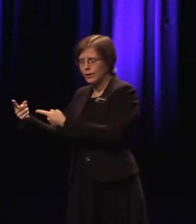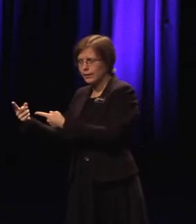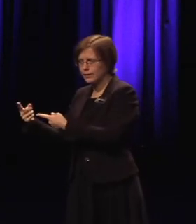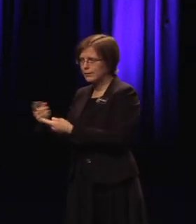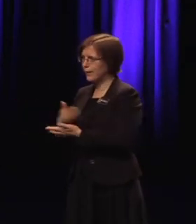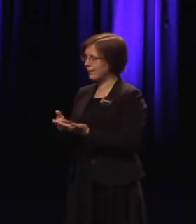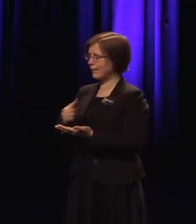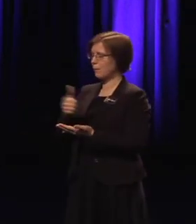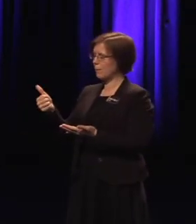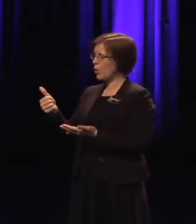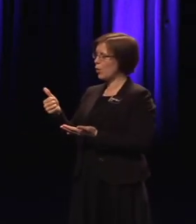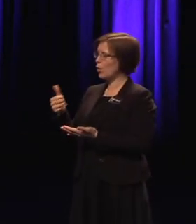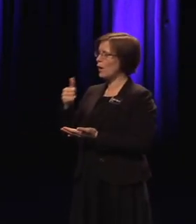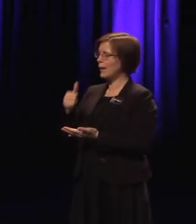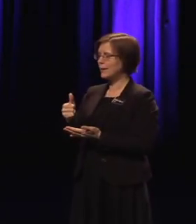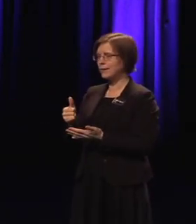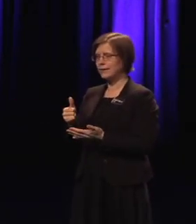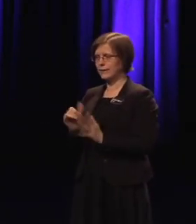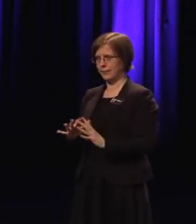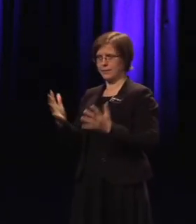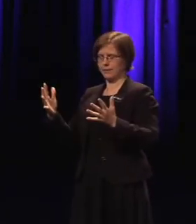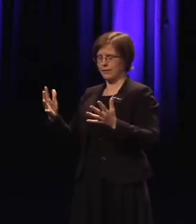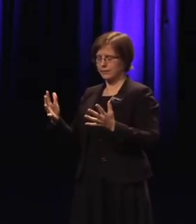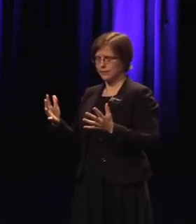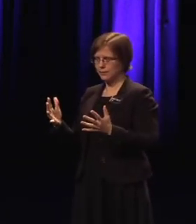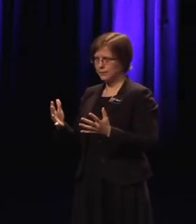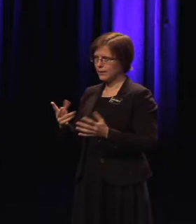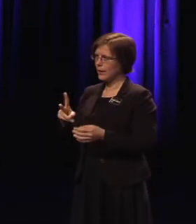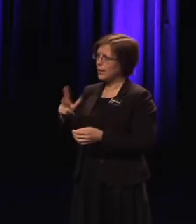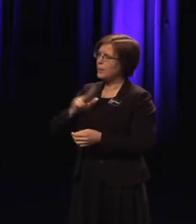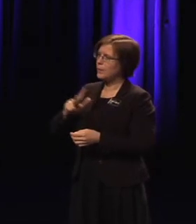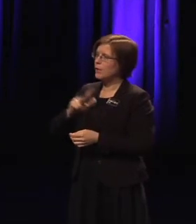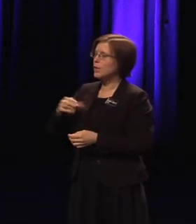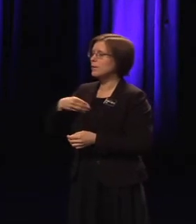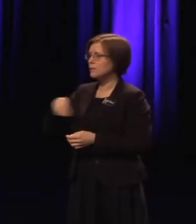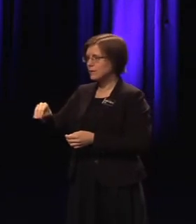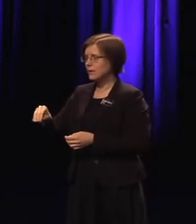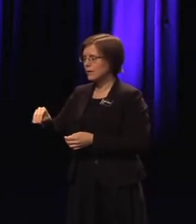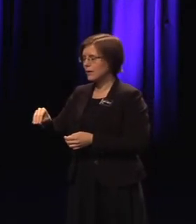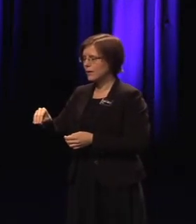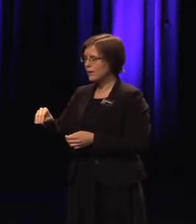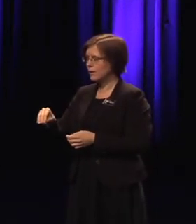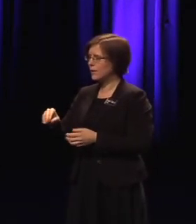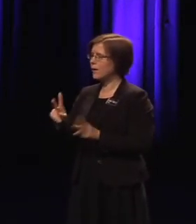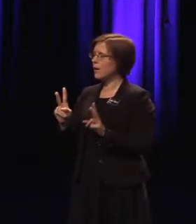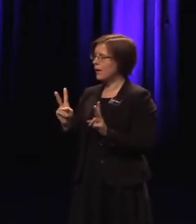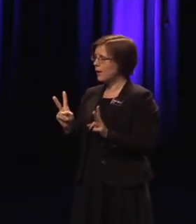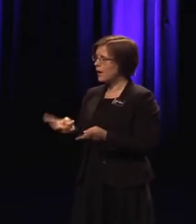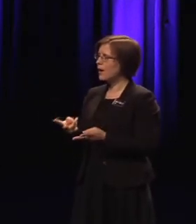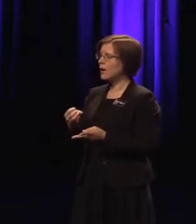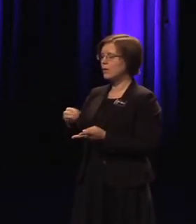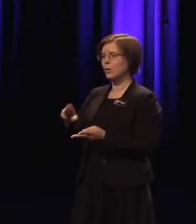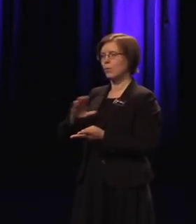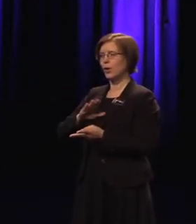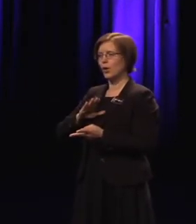in indicators of growth or private investment, or even within the narrow